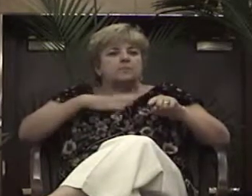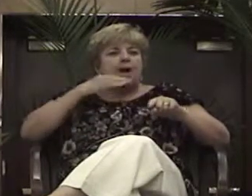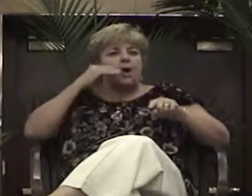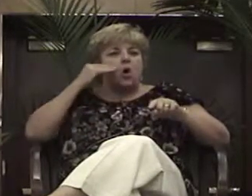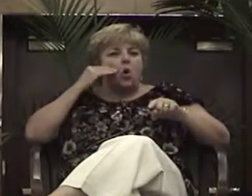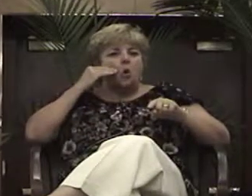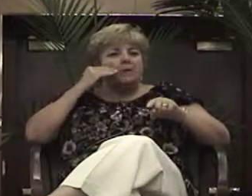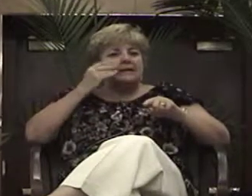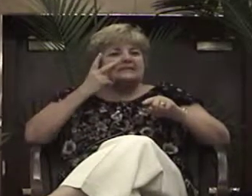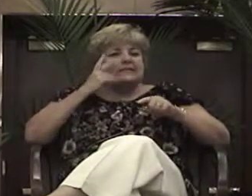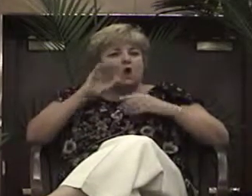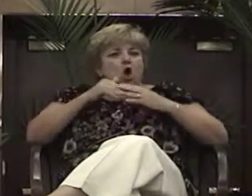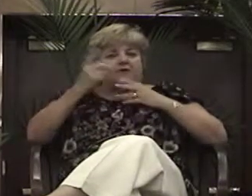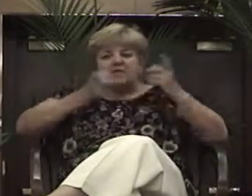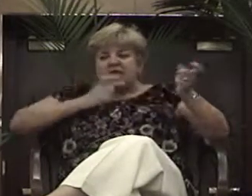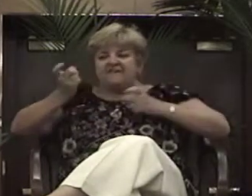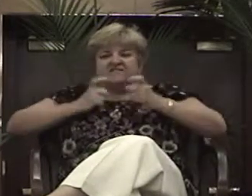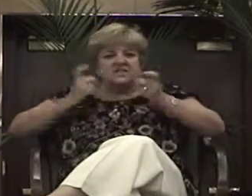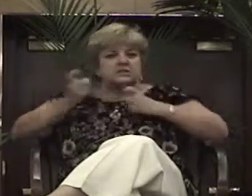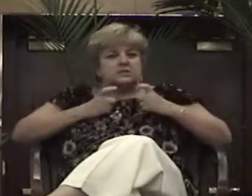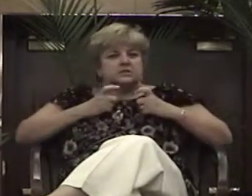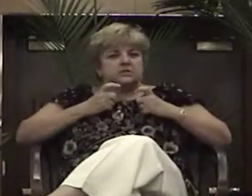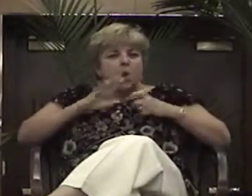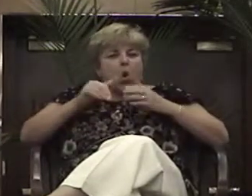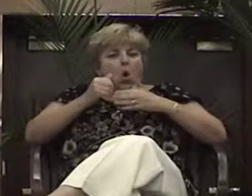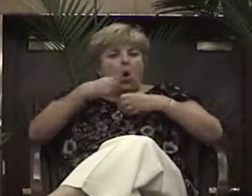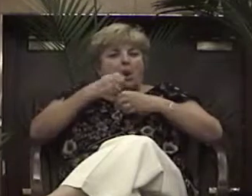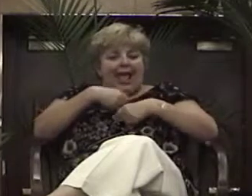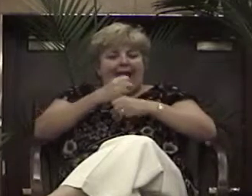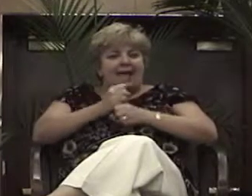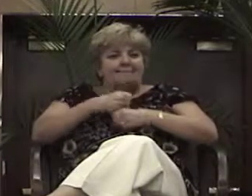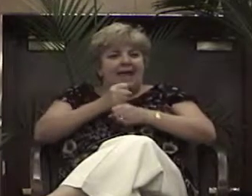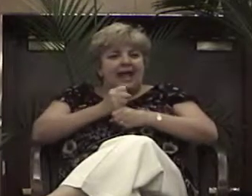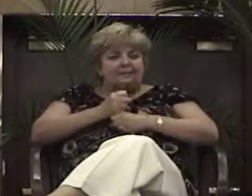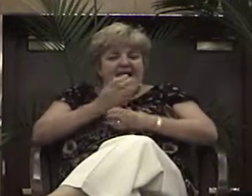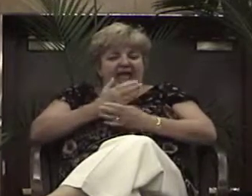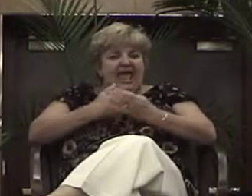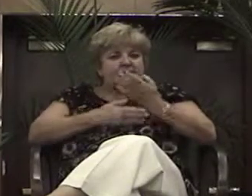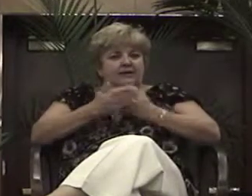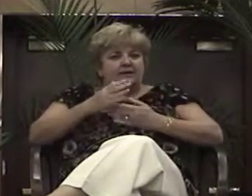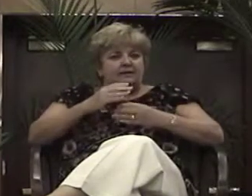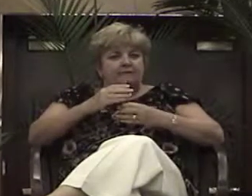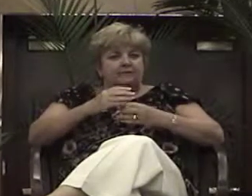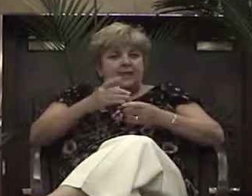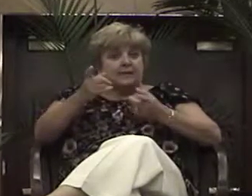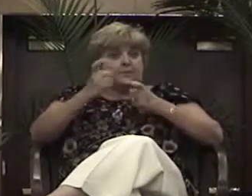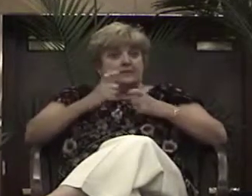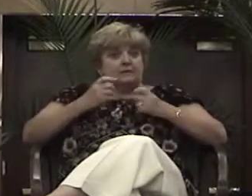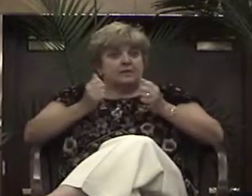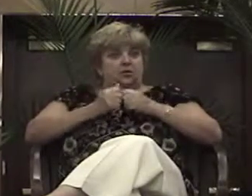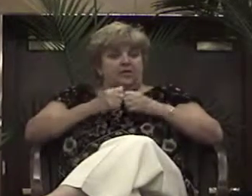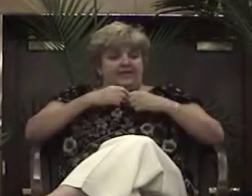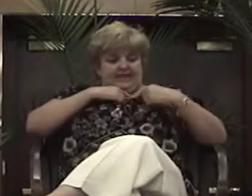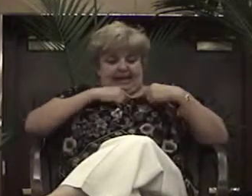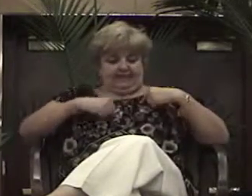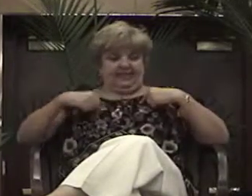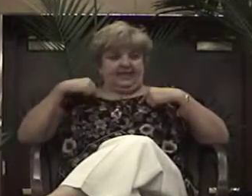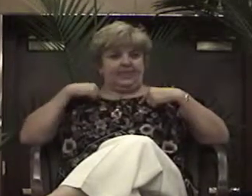done. And they presented me with a neck piece that is only presented to heads